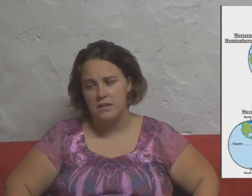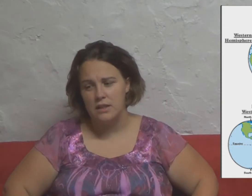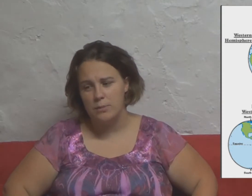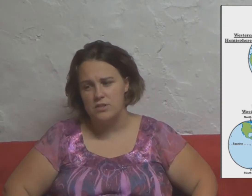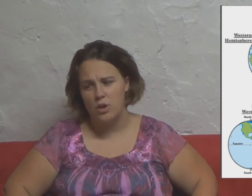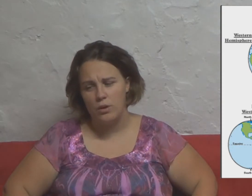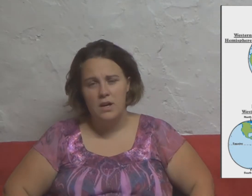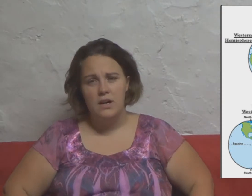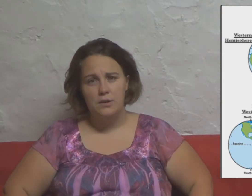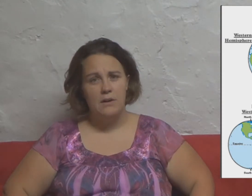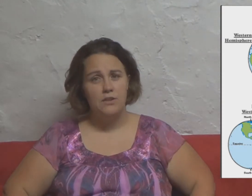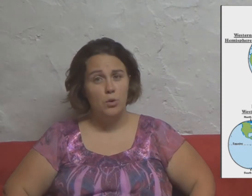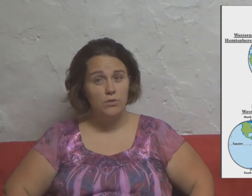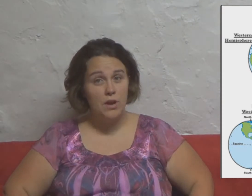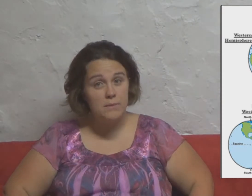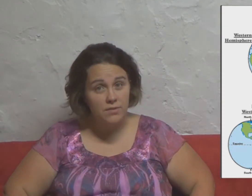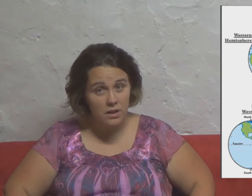little bit slower. You have the northern hemisphere,